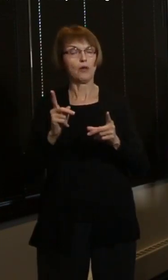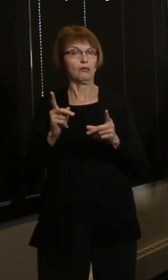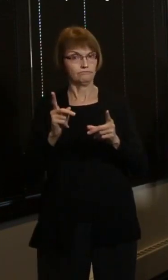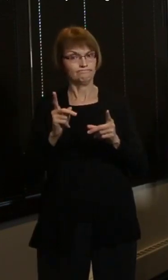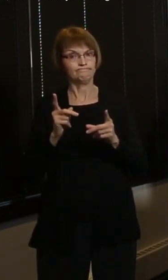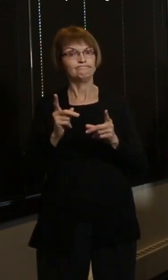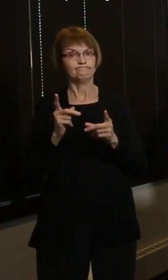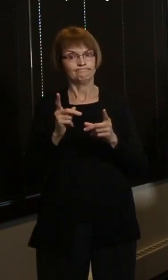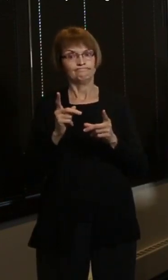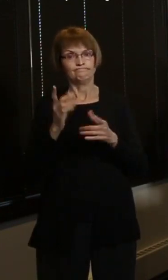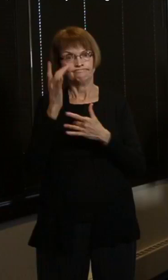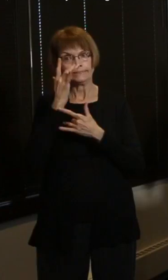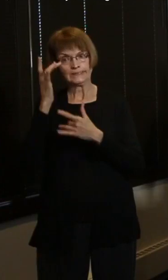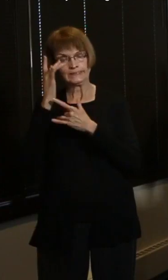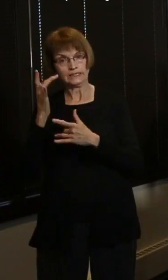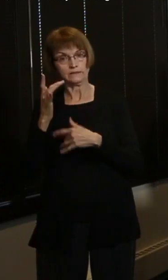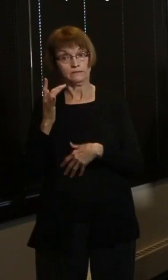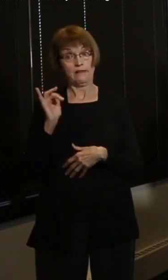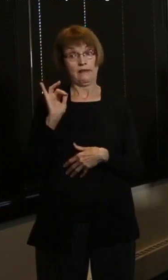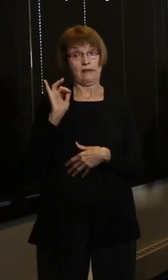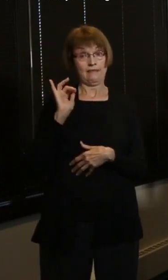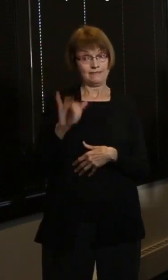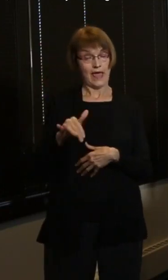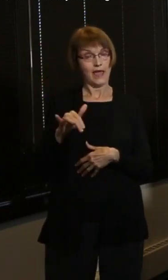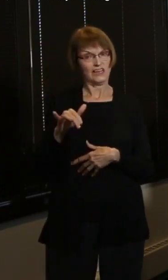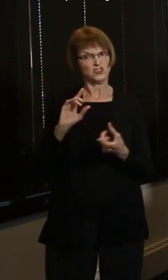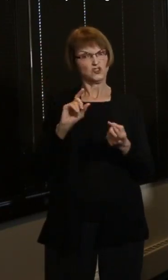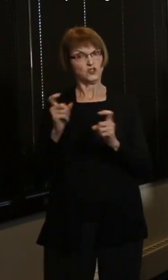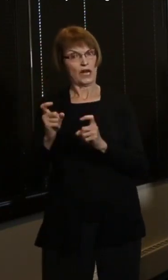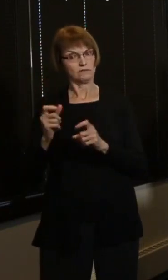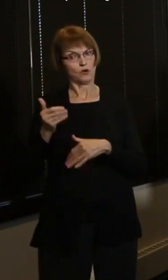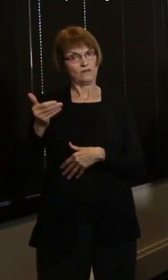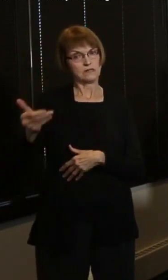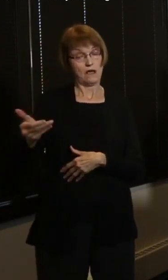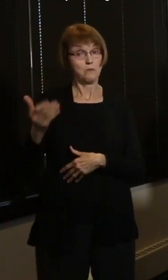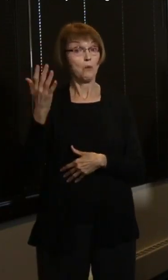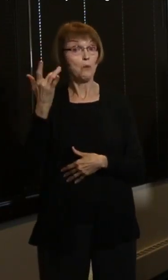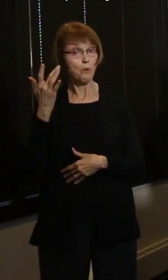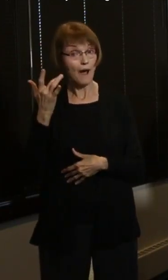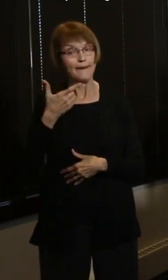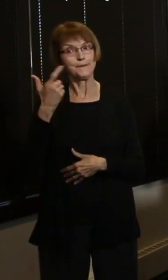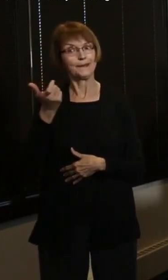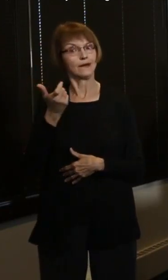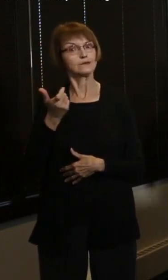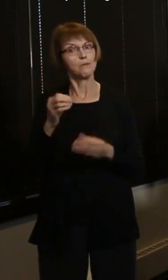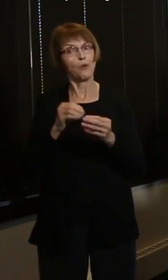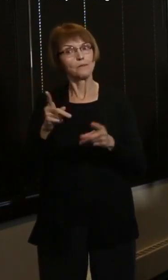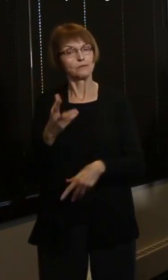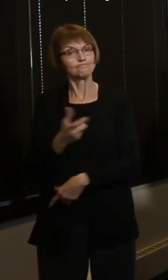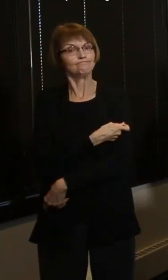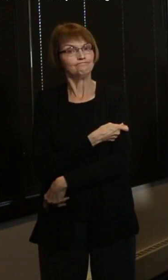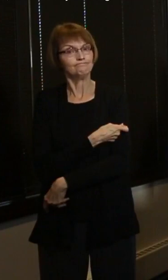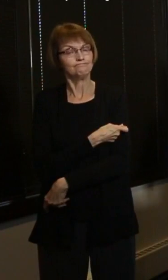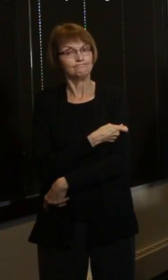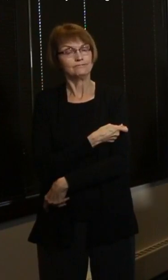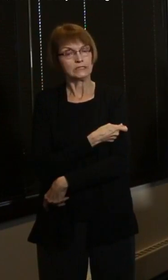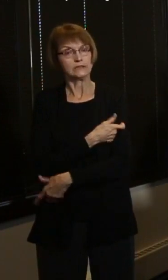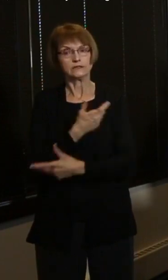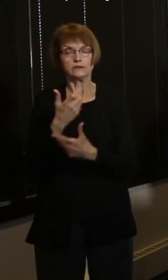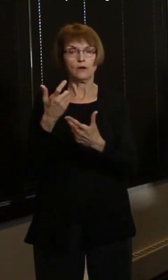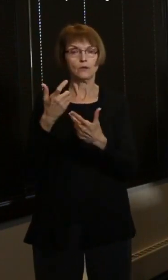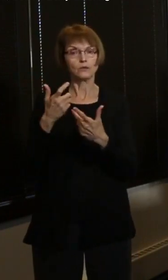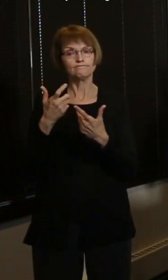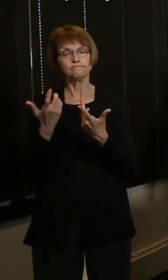definitely changed over time, and that's most likely related to vaccination status. So less older people are